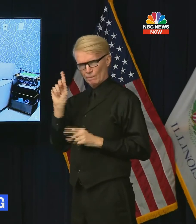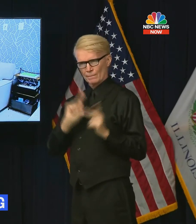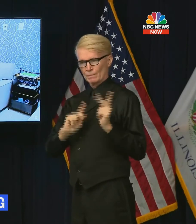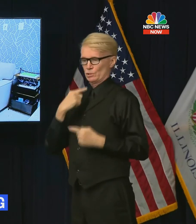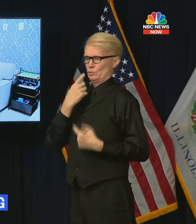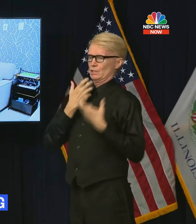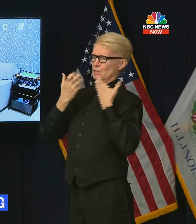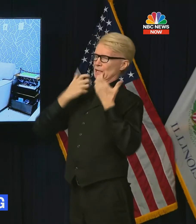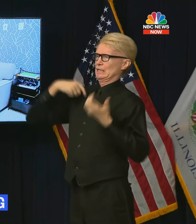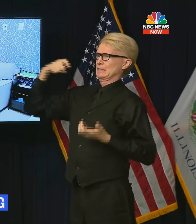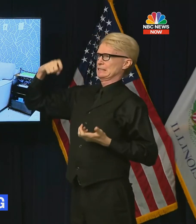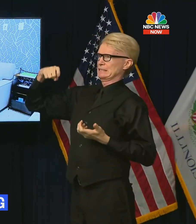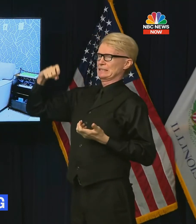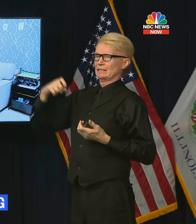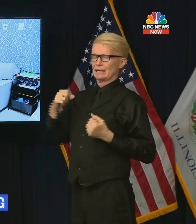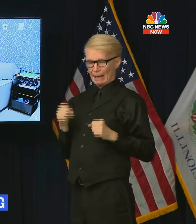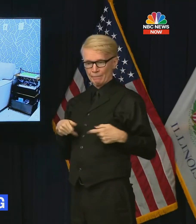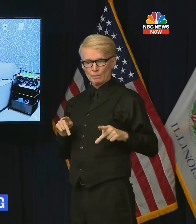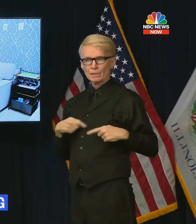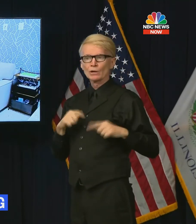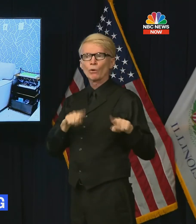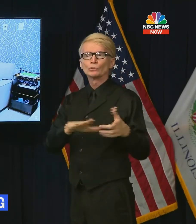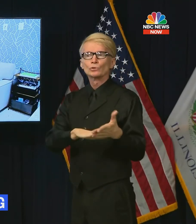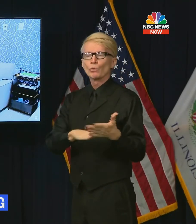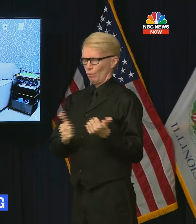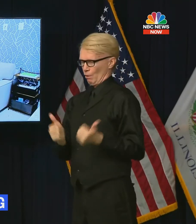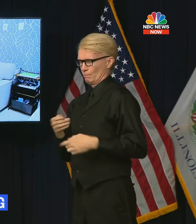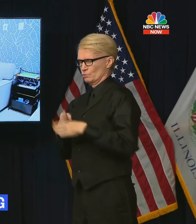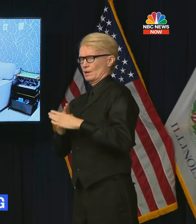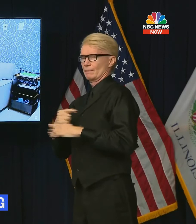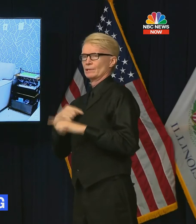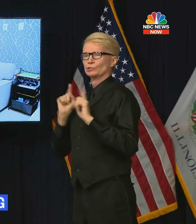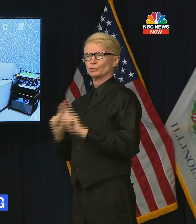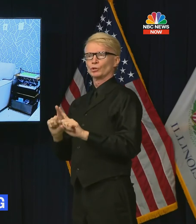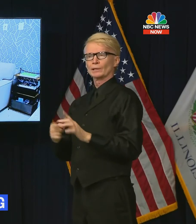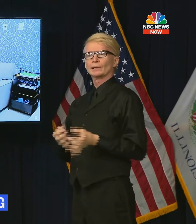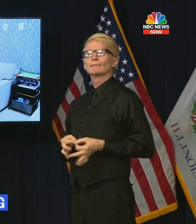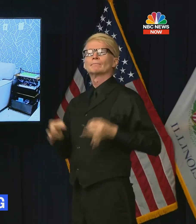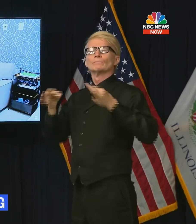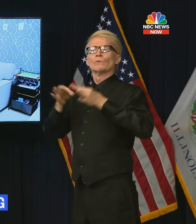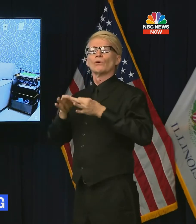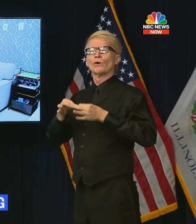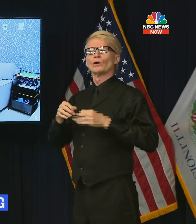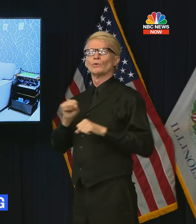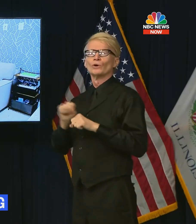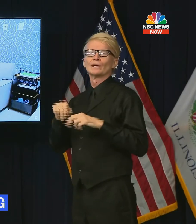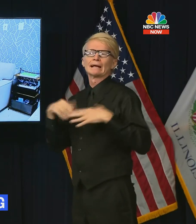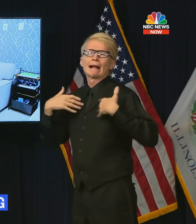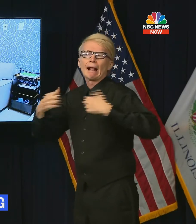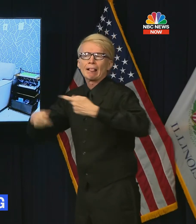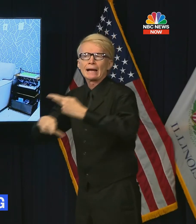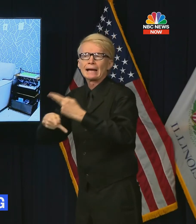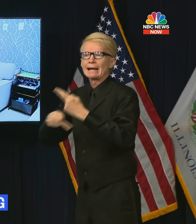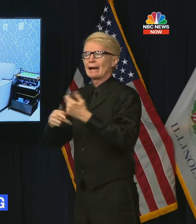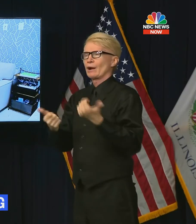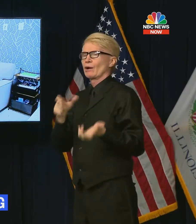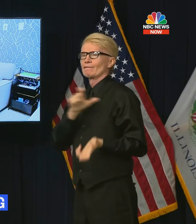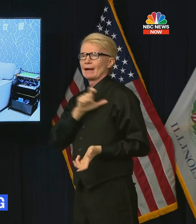desperately need it in order to go to school or to protect themselves doing essential and often frontline healthcare service